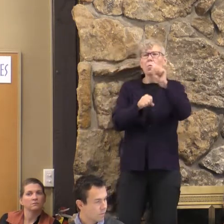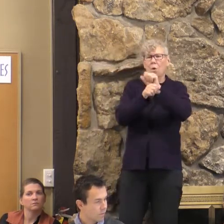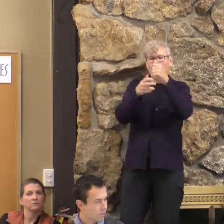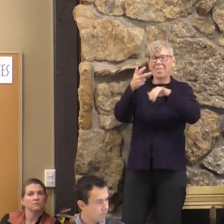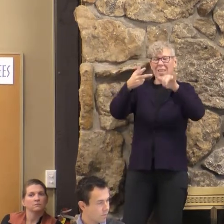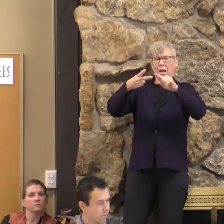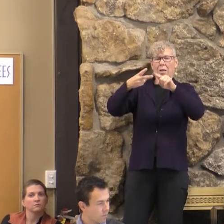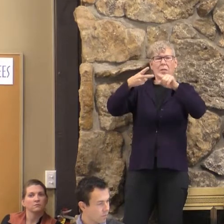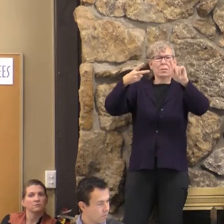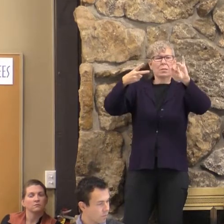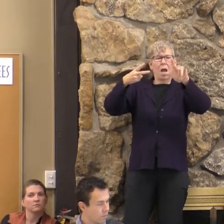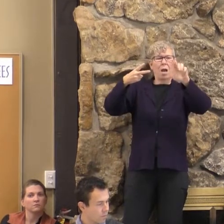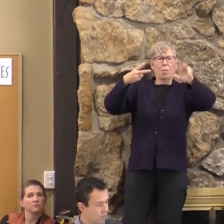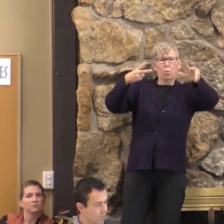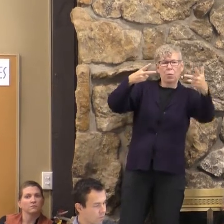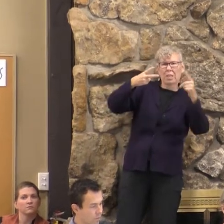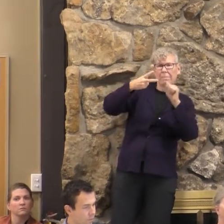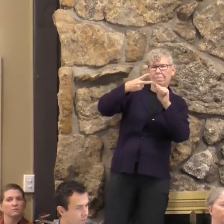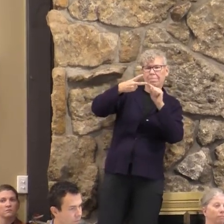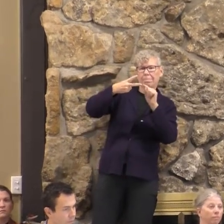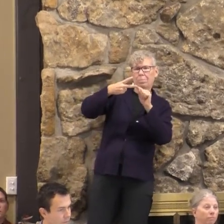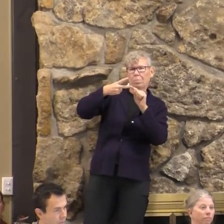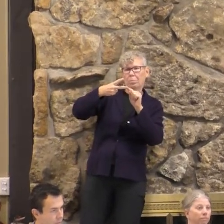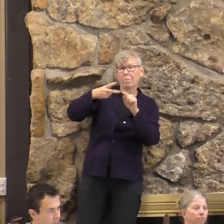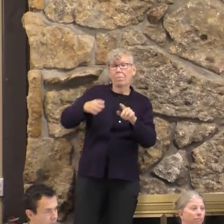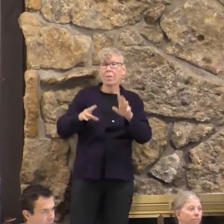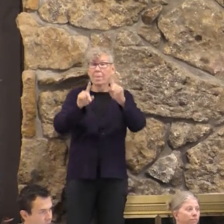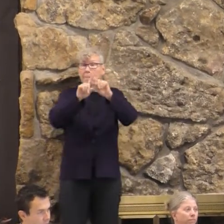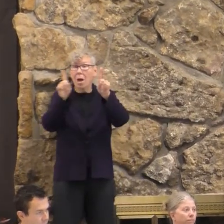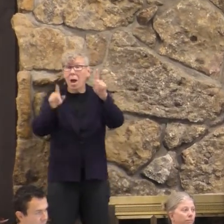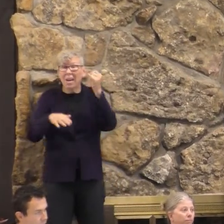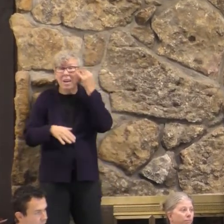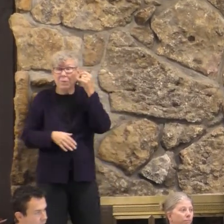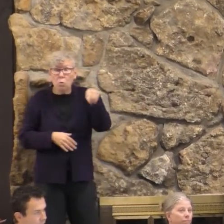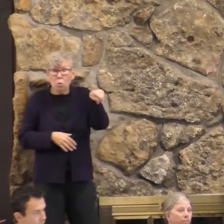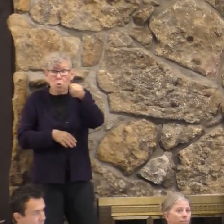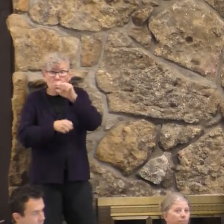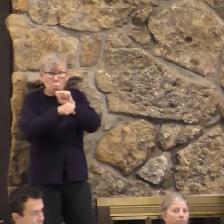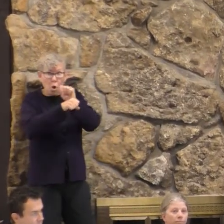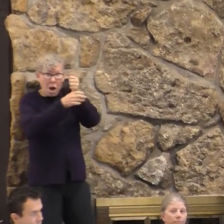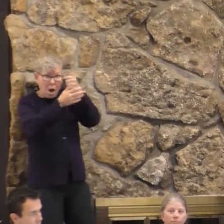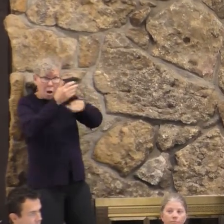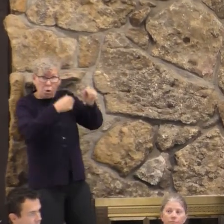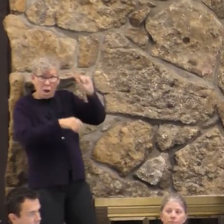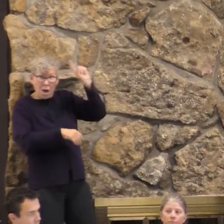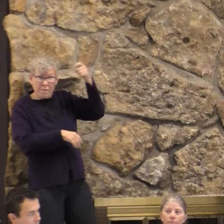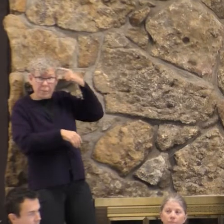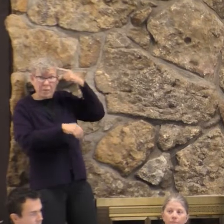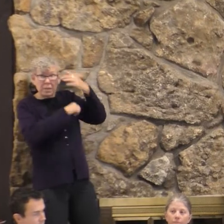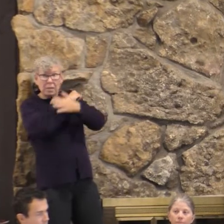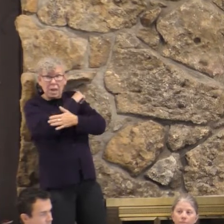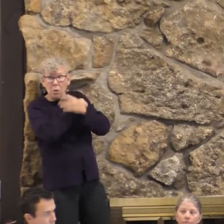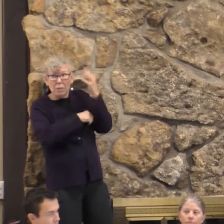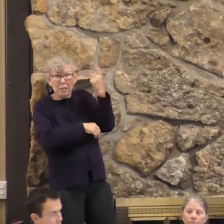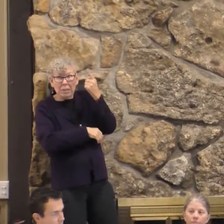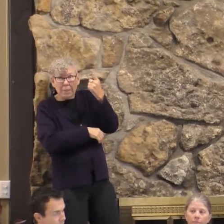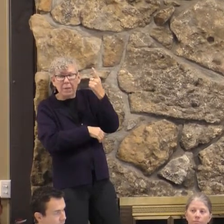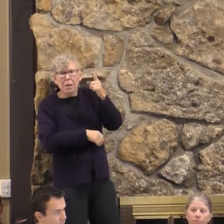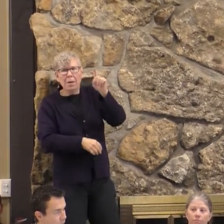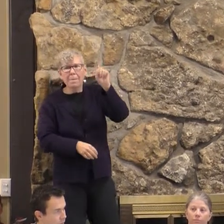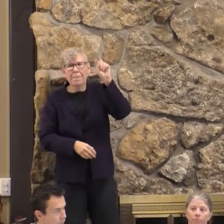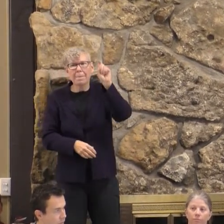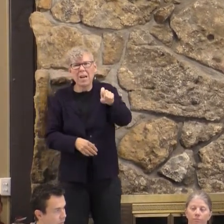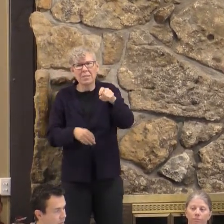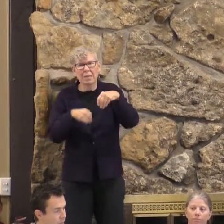Agencies that are associated with a county or local government have to give primary consideration to the specific requests